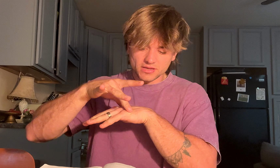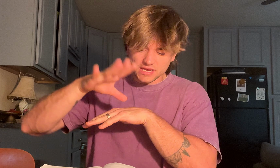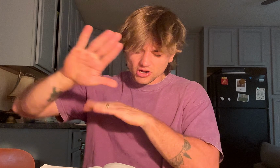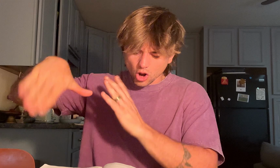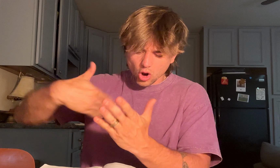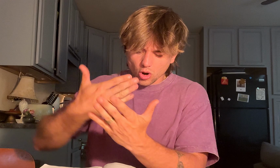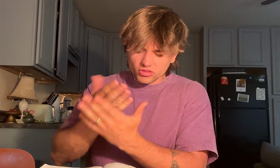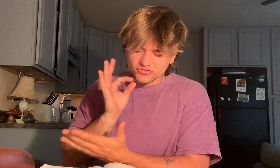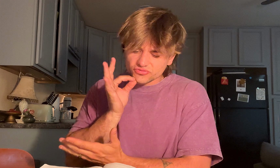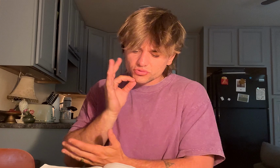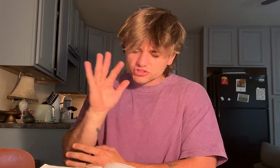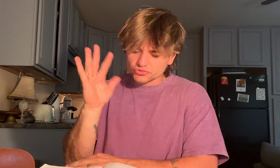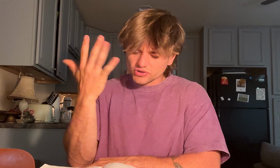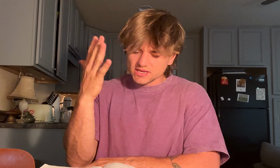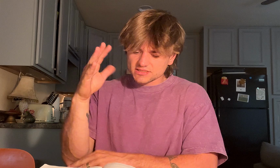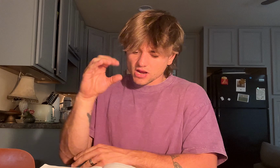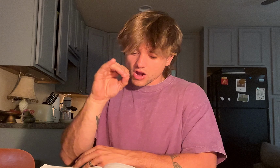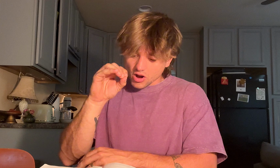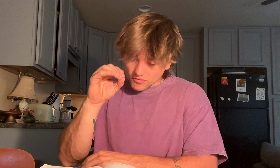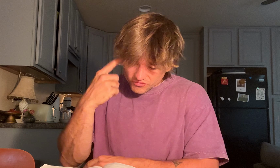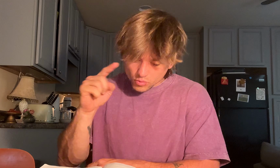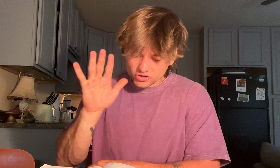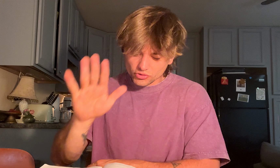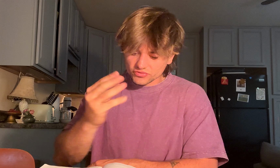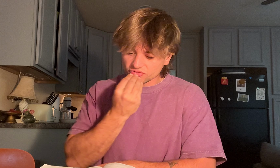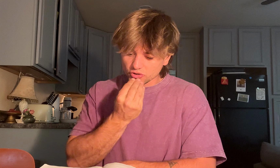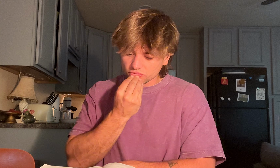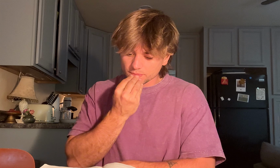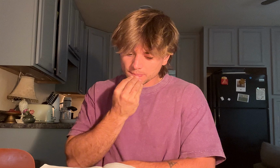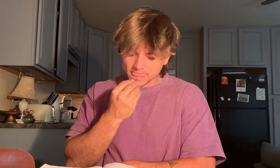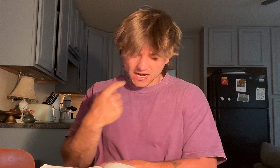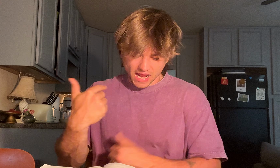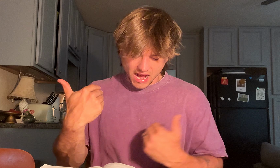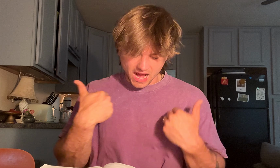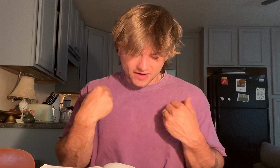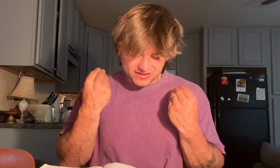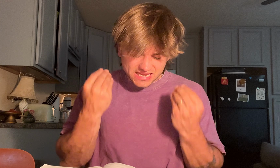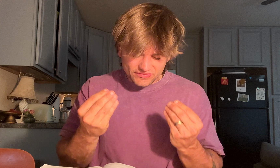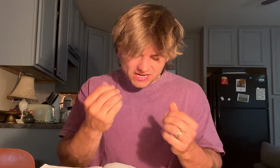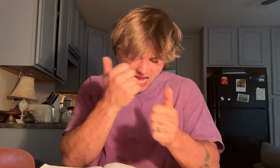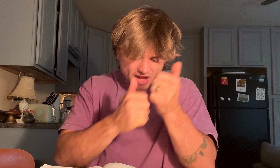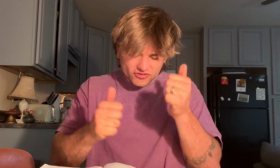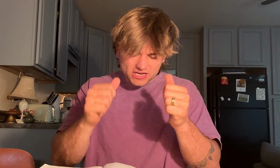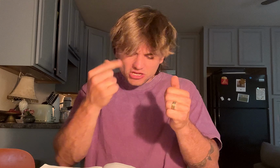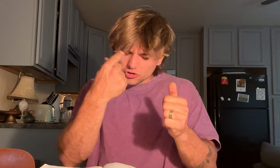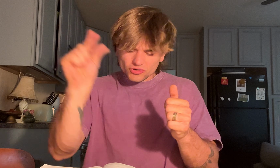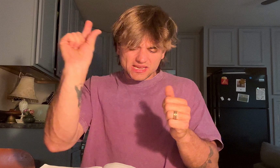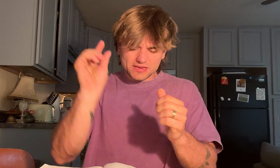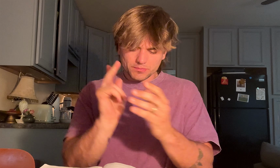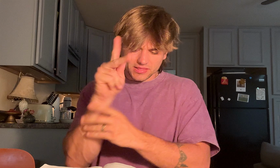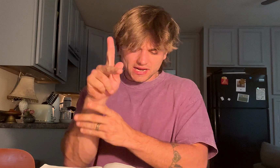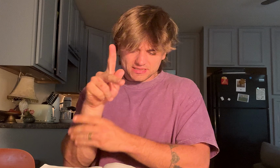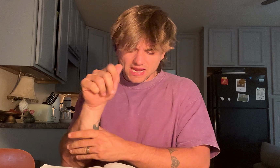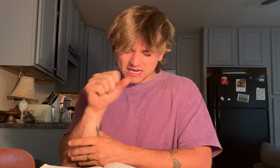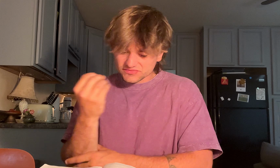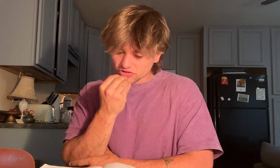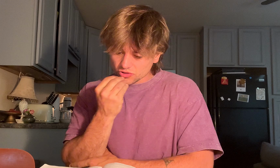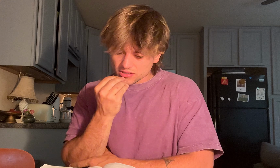and all the fruit trees for your food. And I have given every green plant as food